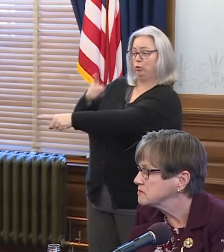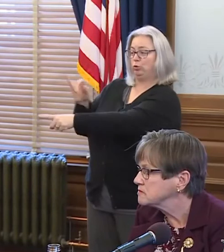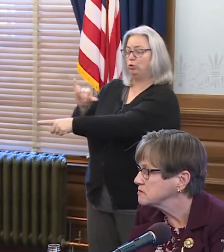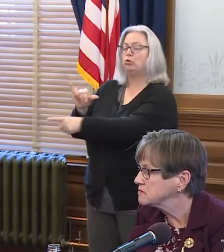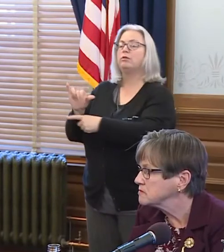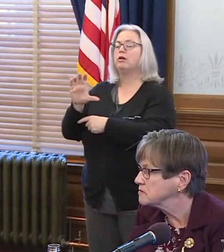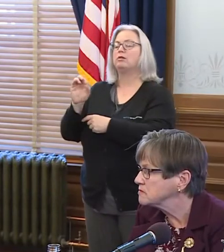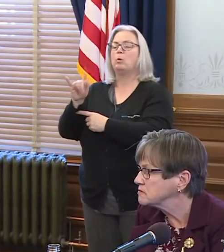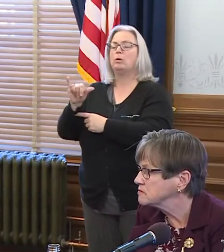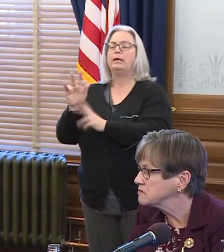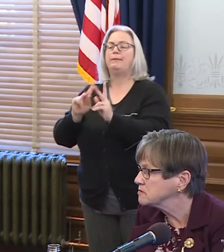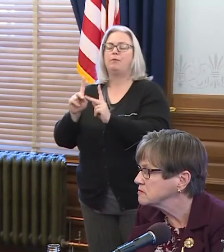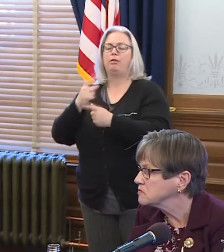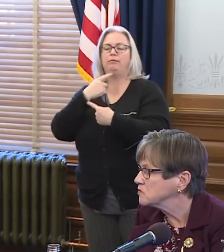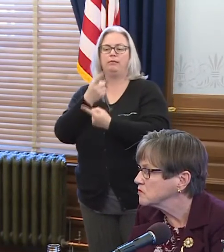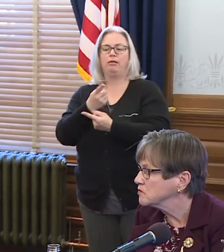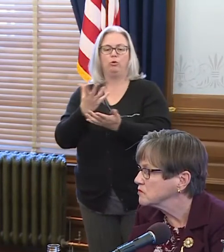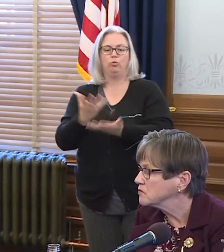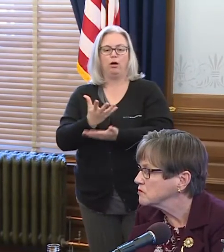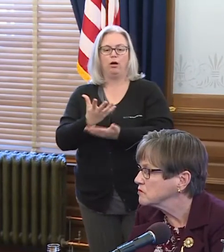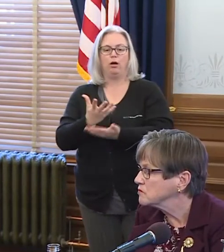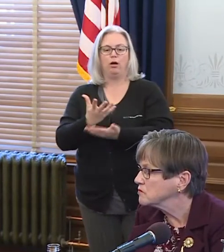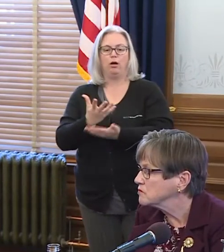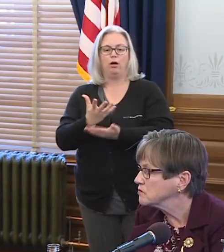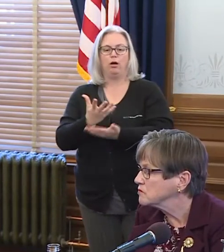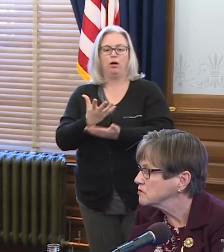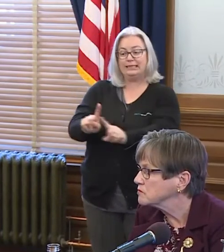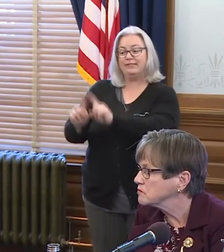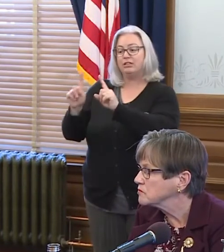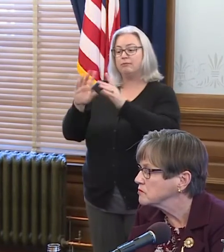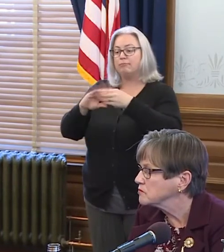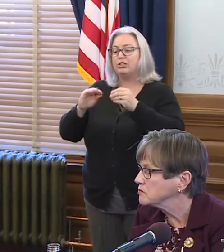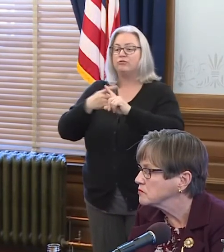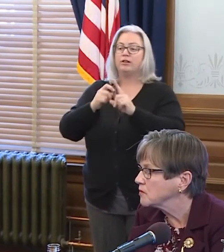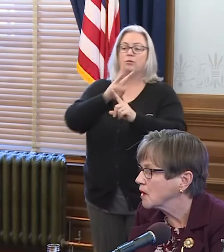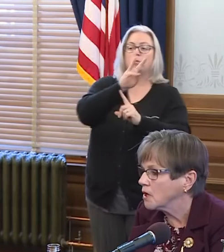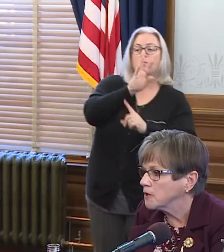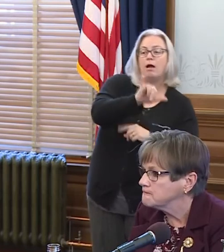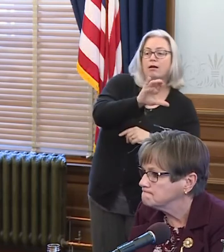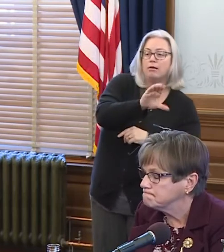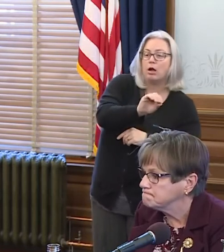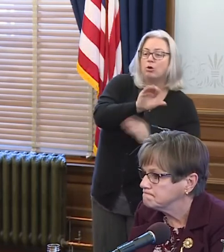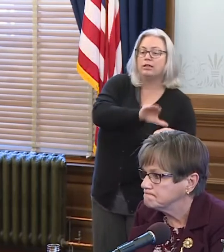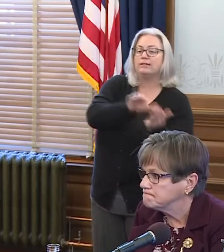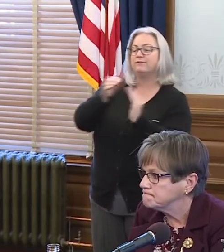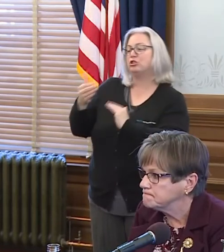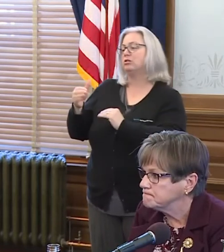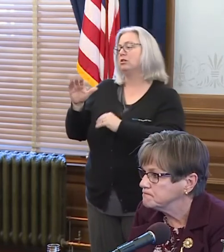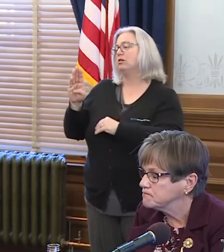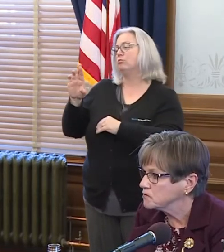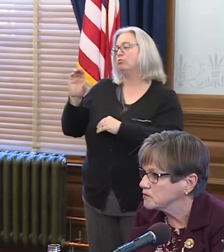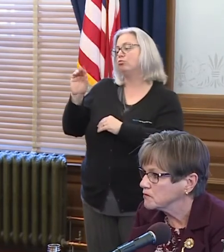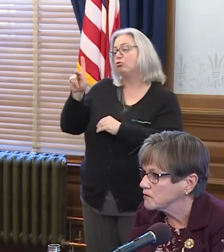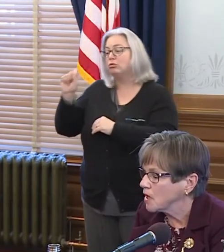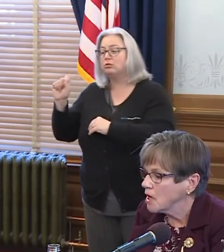people telling you? Are you getting a very divergent message from Wyandotte County versus Brooks